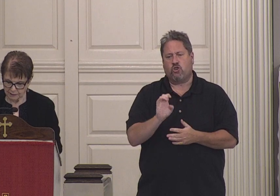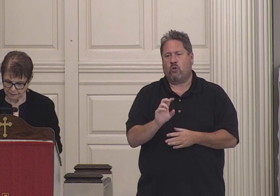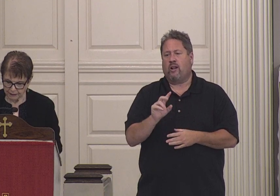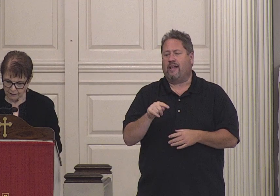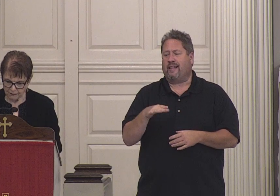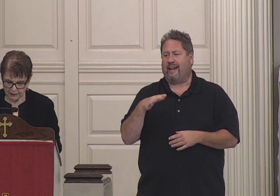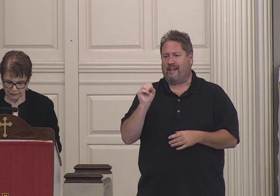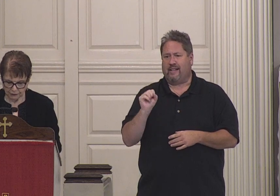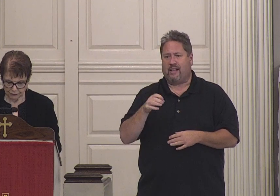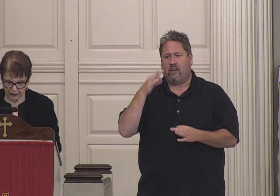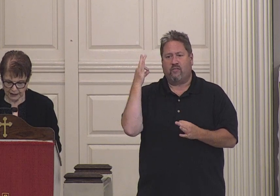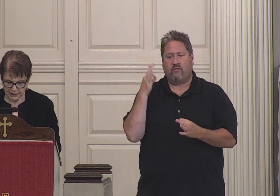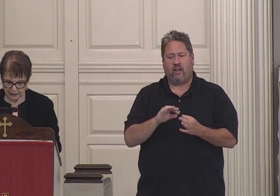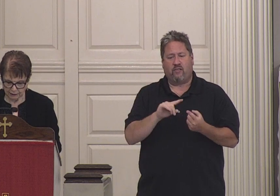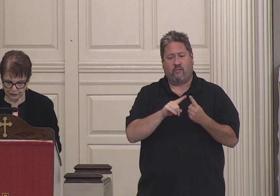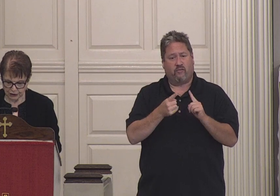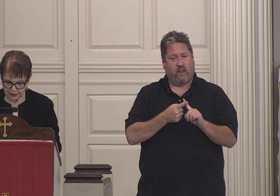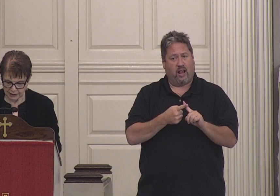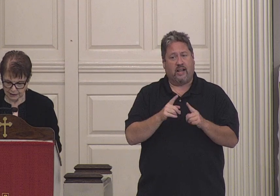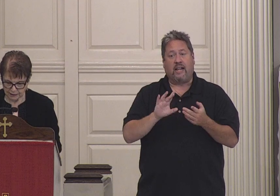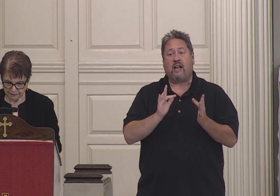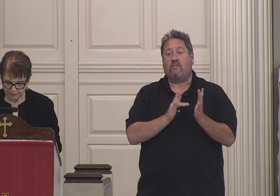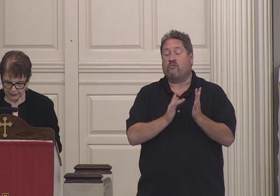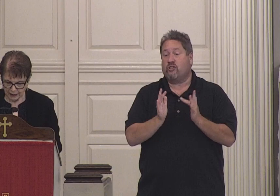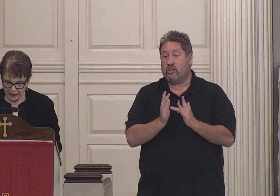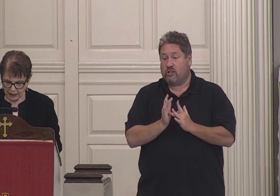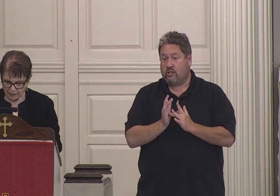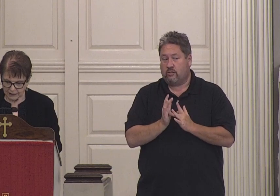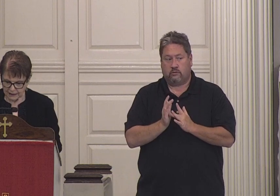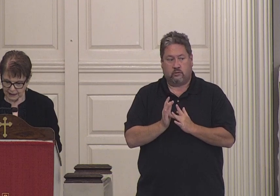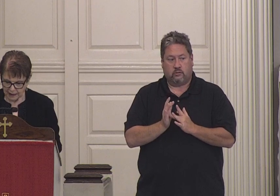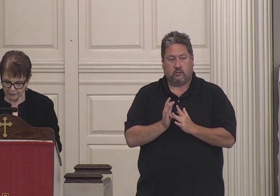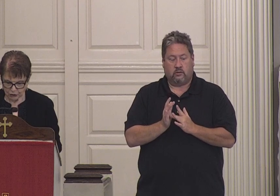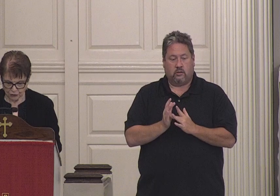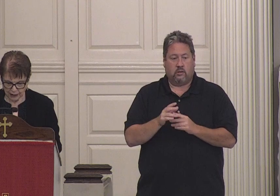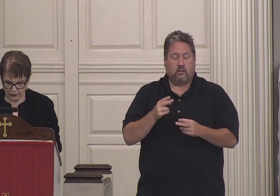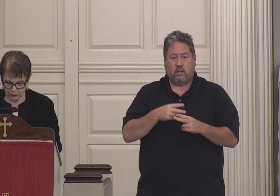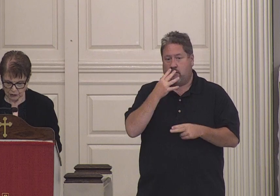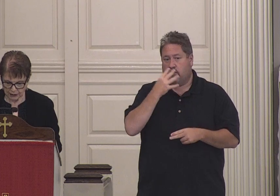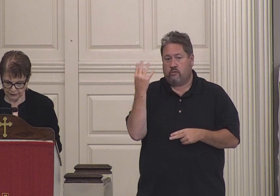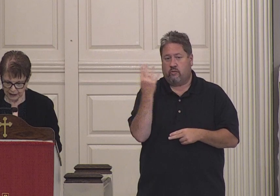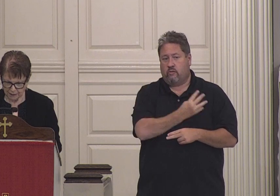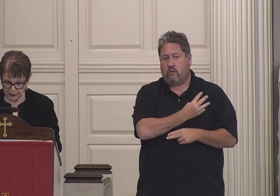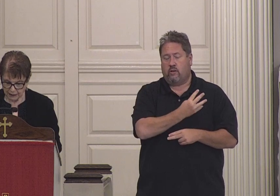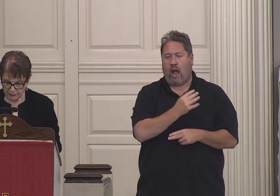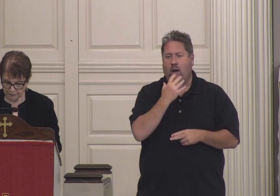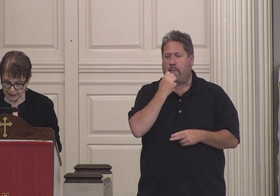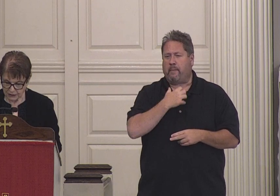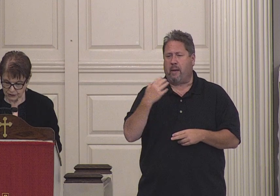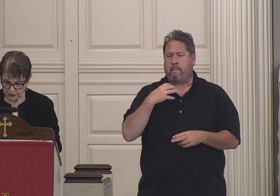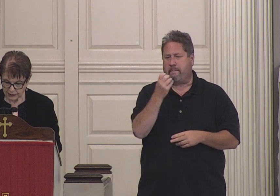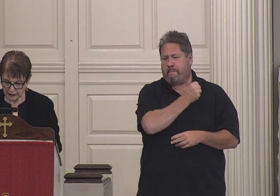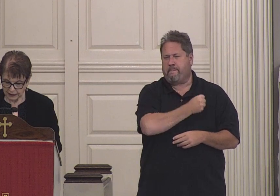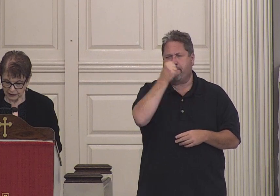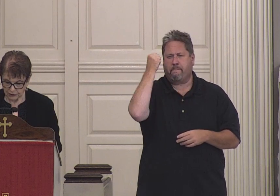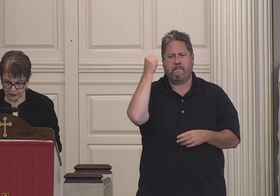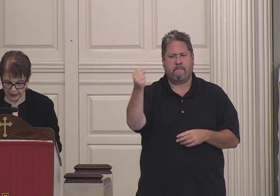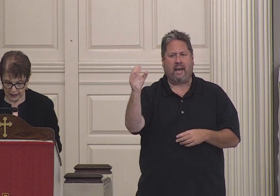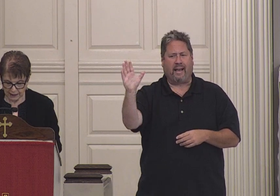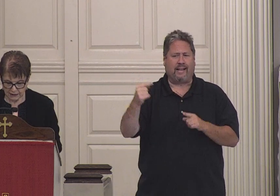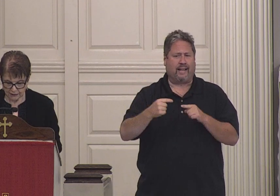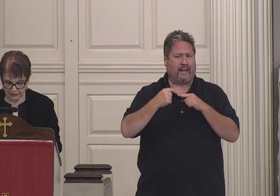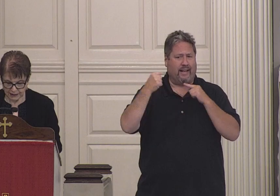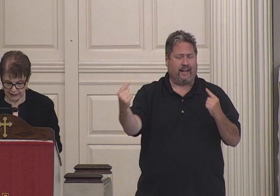Thaddeus, faithful friend of Jesus, this is the name of the traitor who delivered our beloved master into